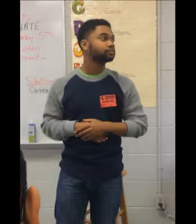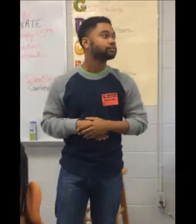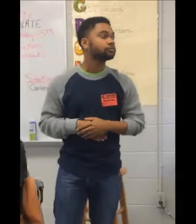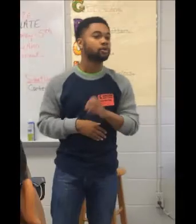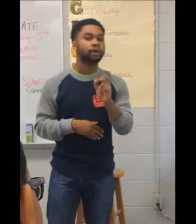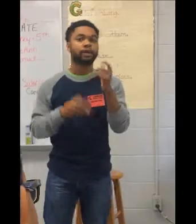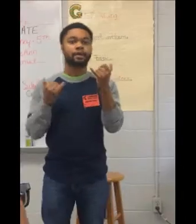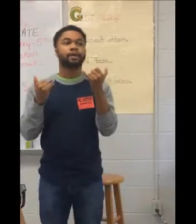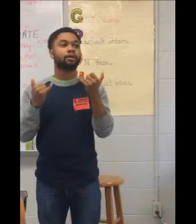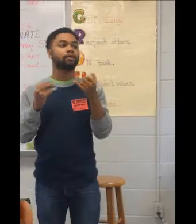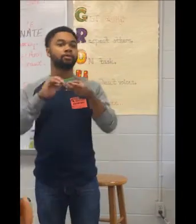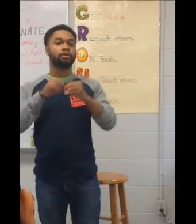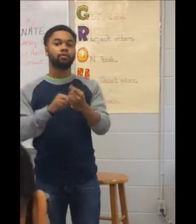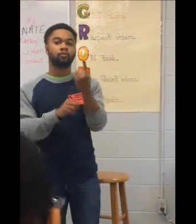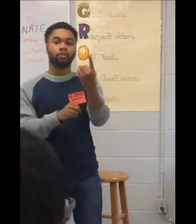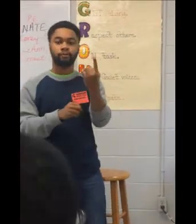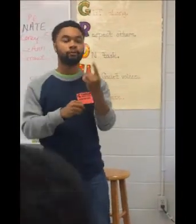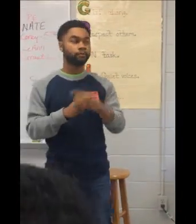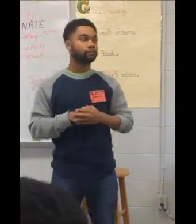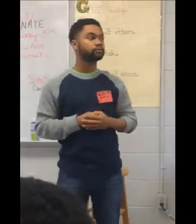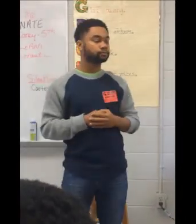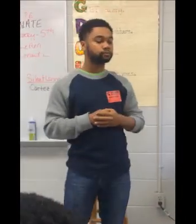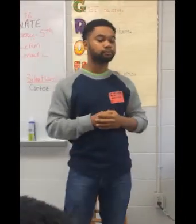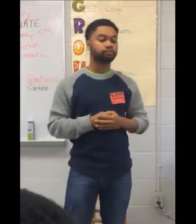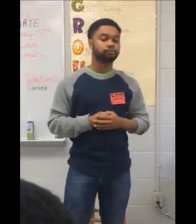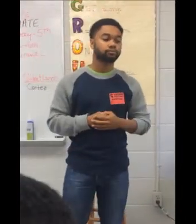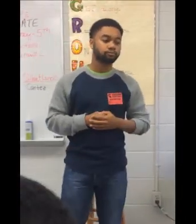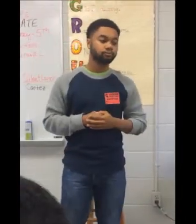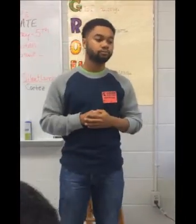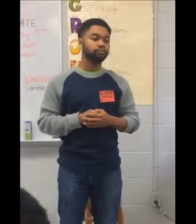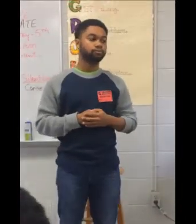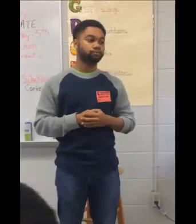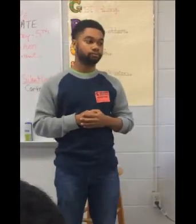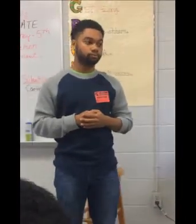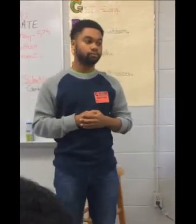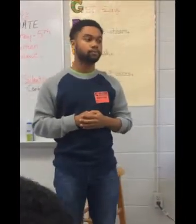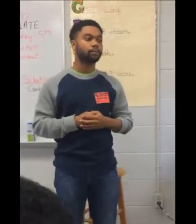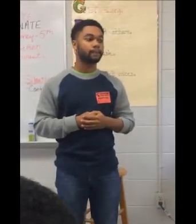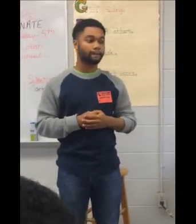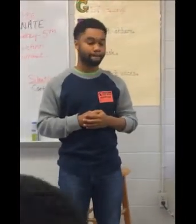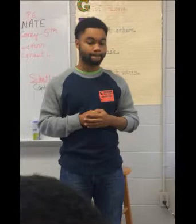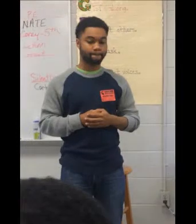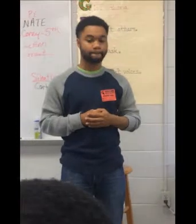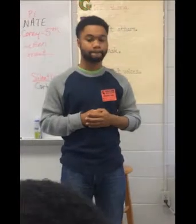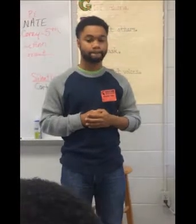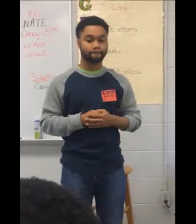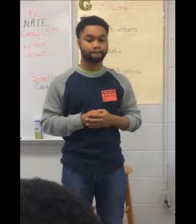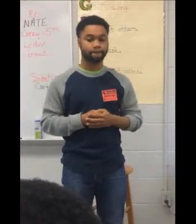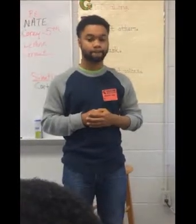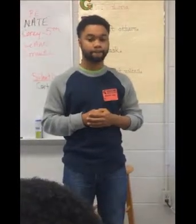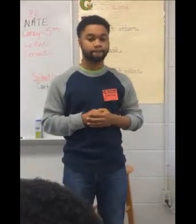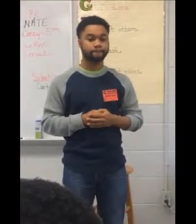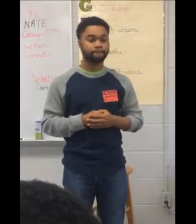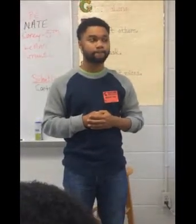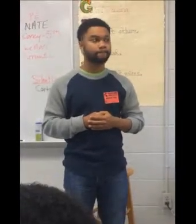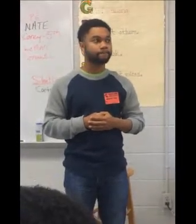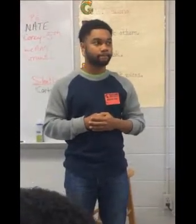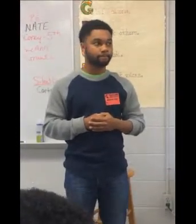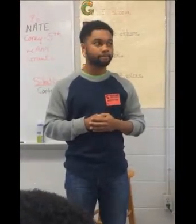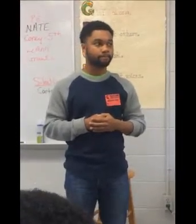question number 1. Now, I want you to go back in your homework or your daily work